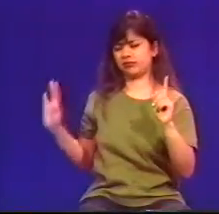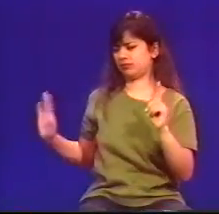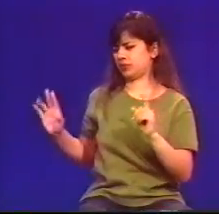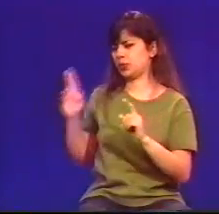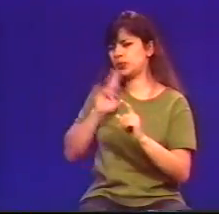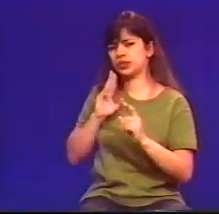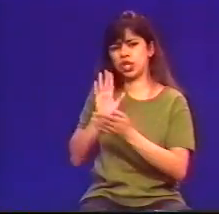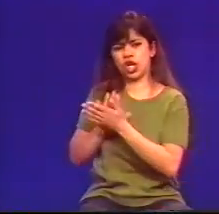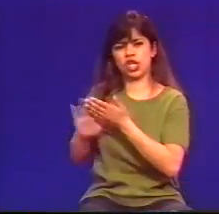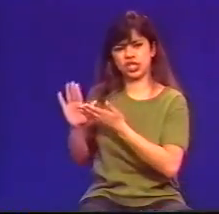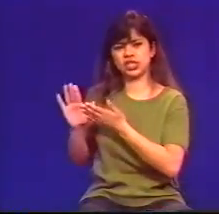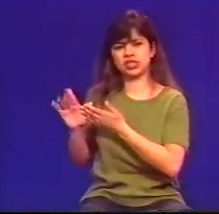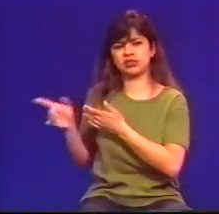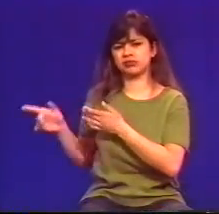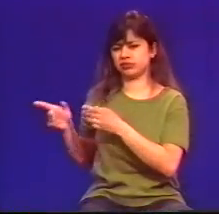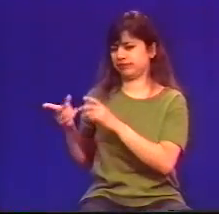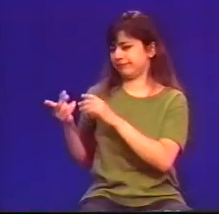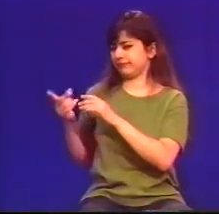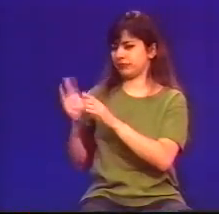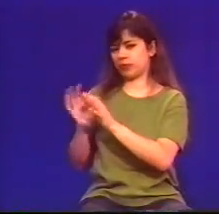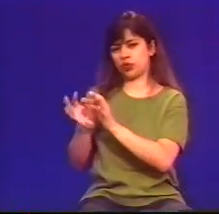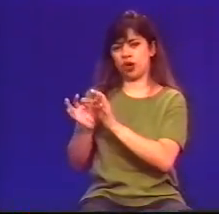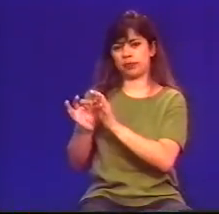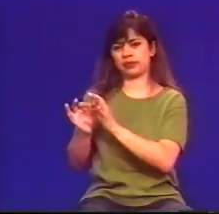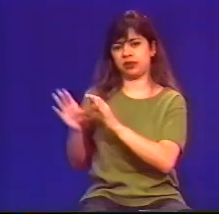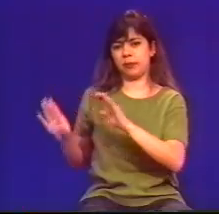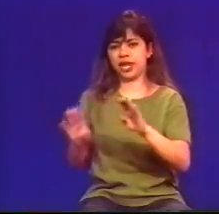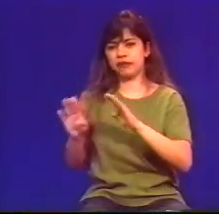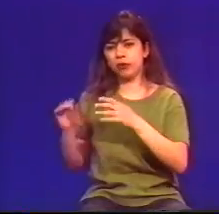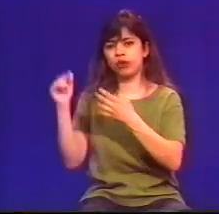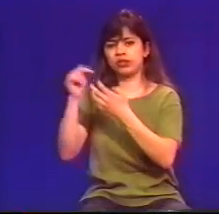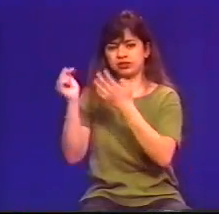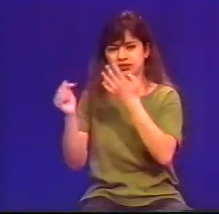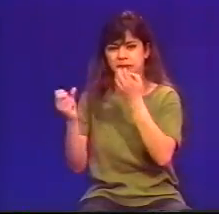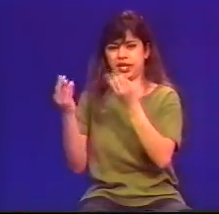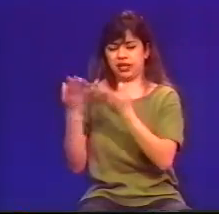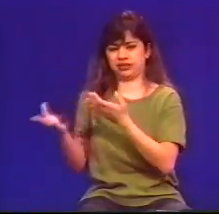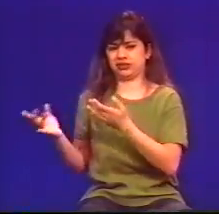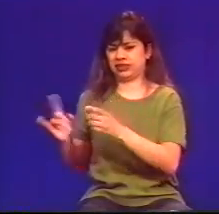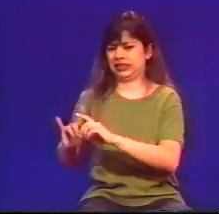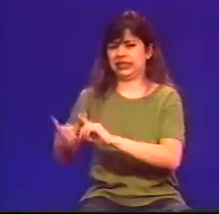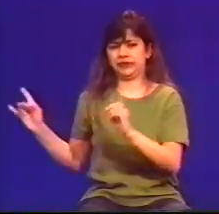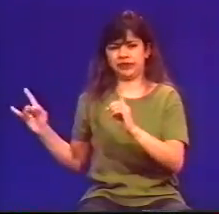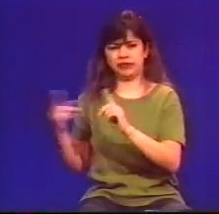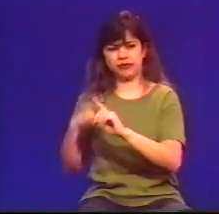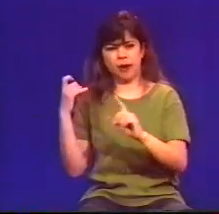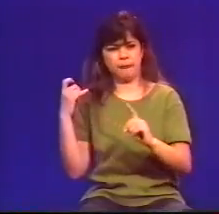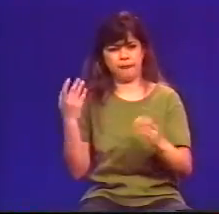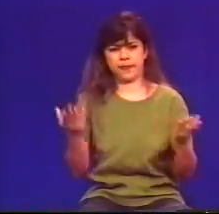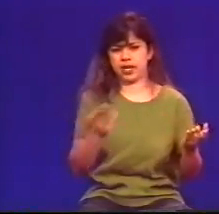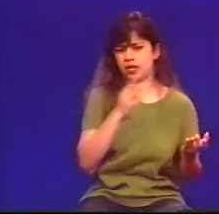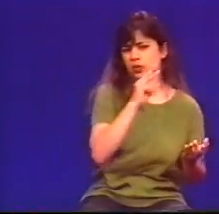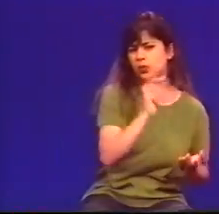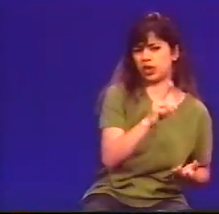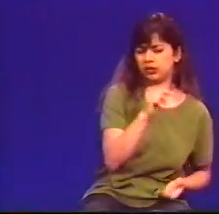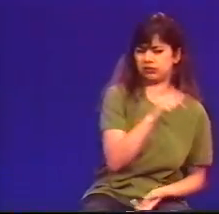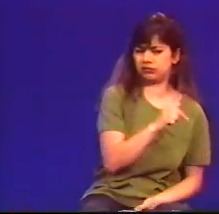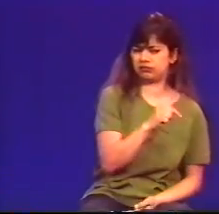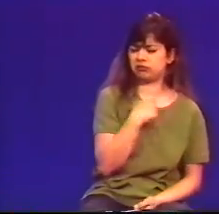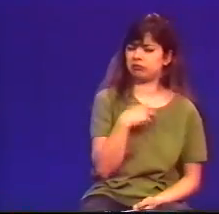many differences there were between the attitude and just the approach to interpreting. And I know that some of the things, like I